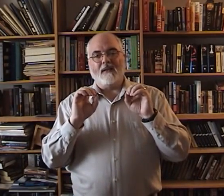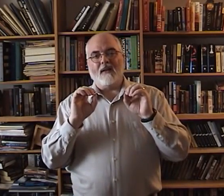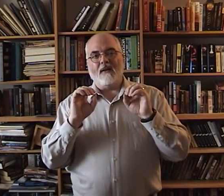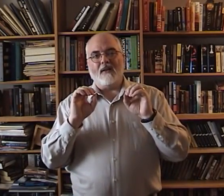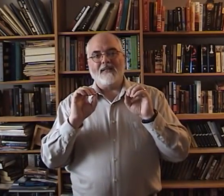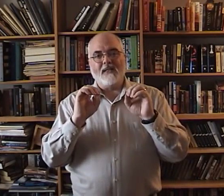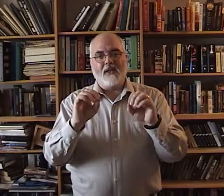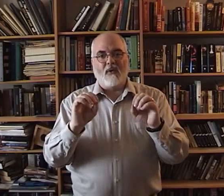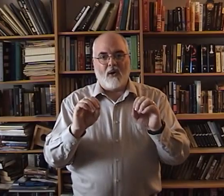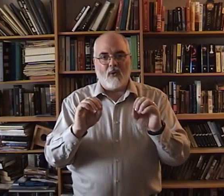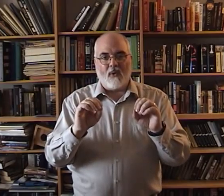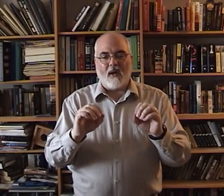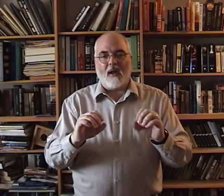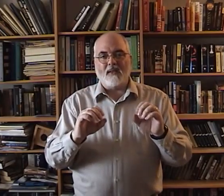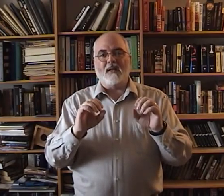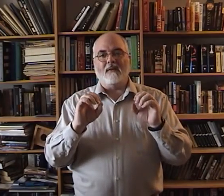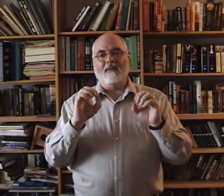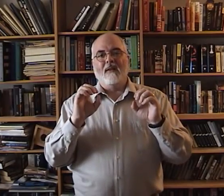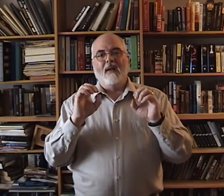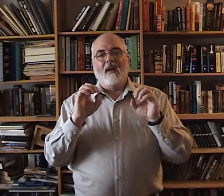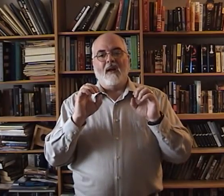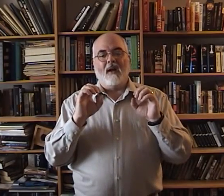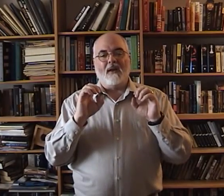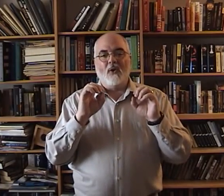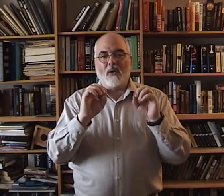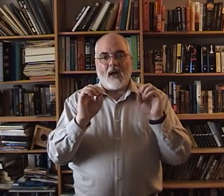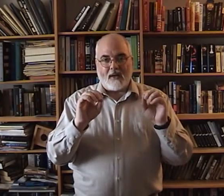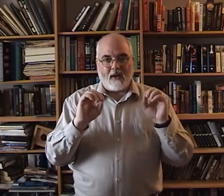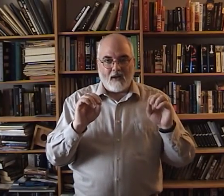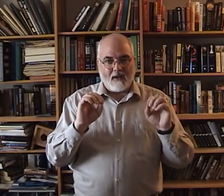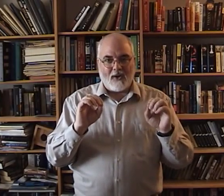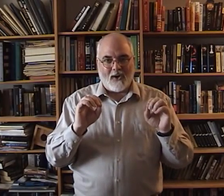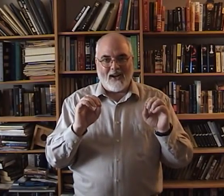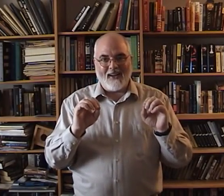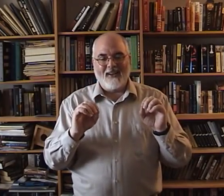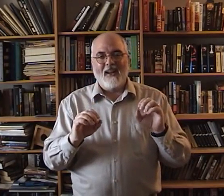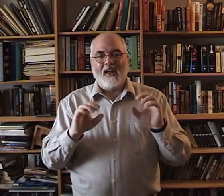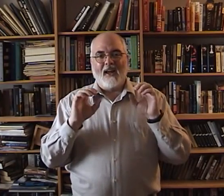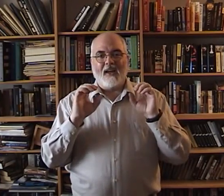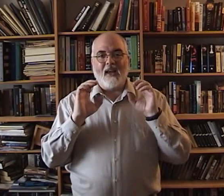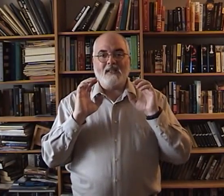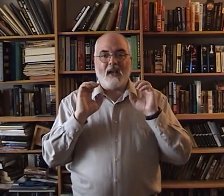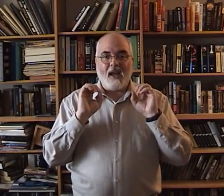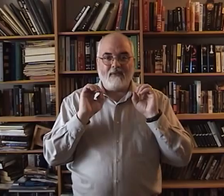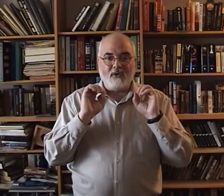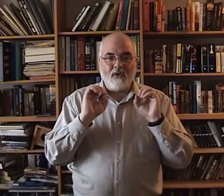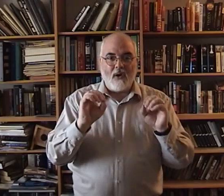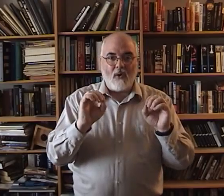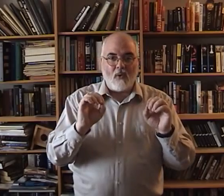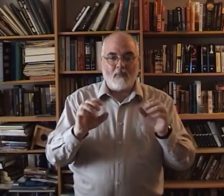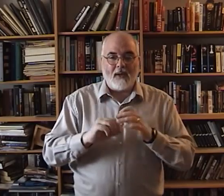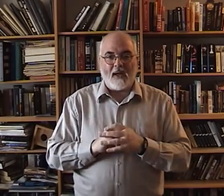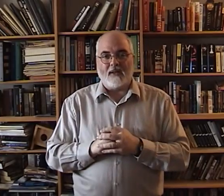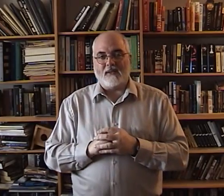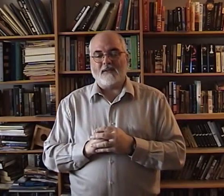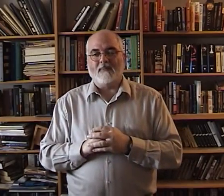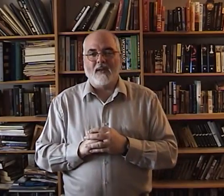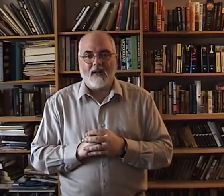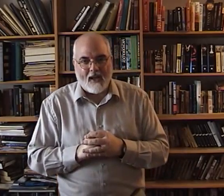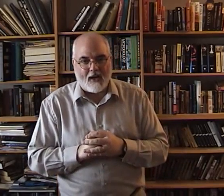in zero, as in don't got any. All right? Yes, I have no bananas. Kind of no.